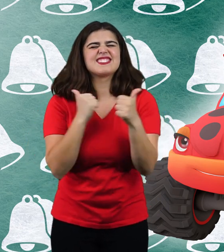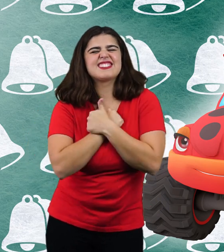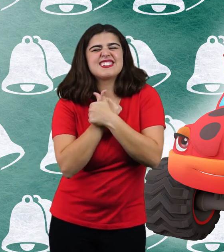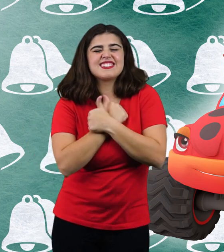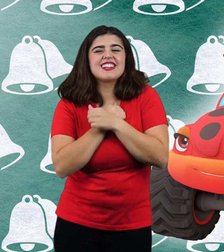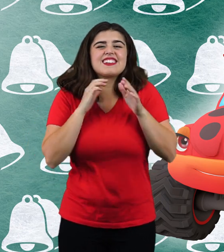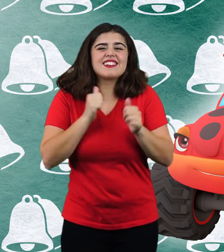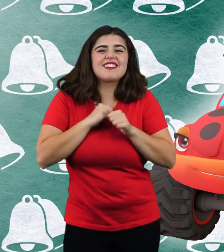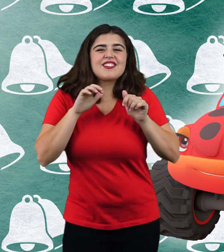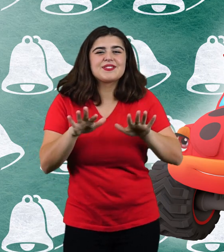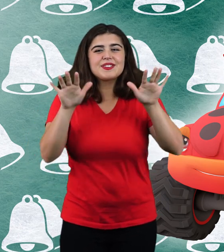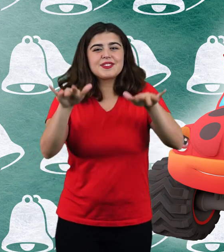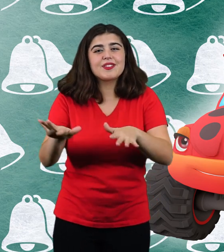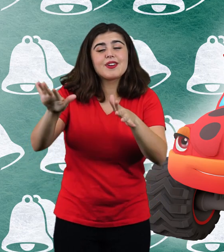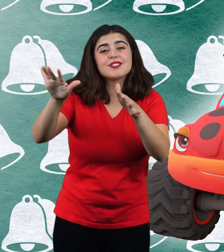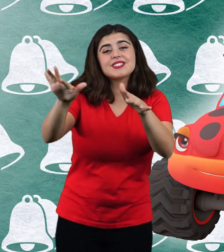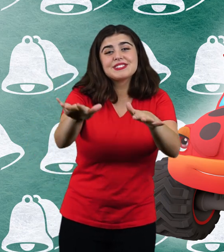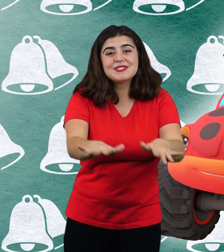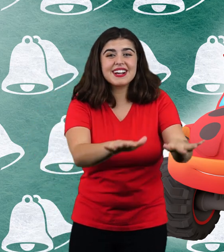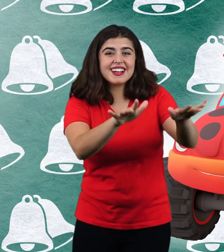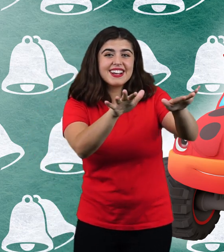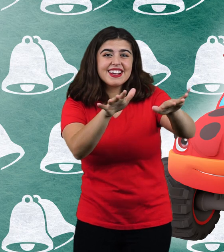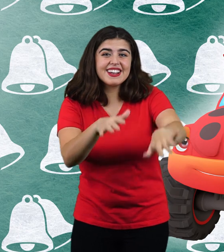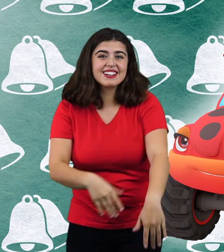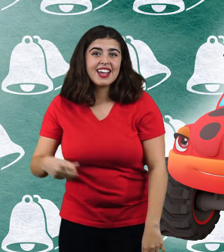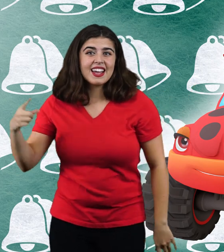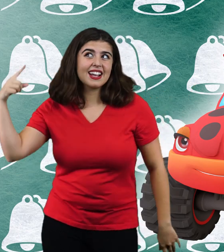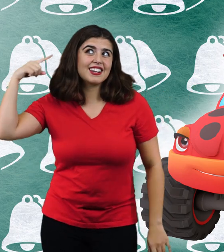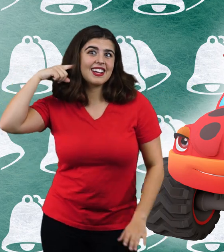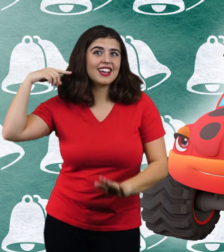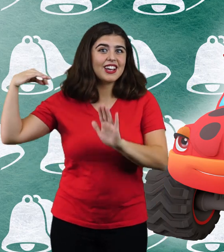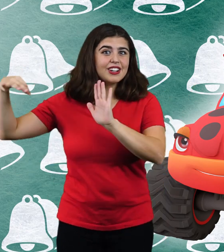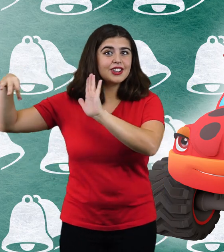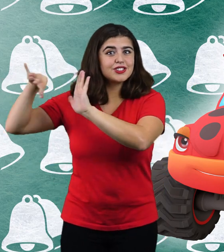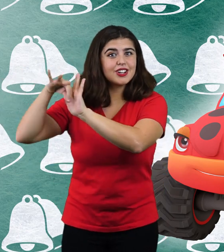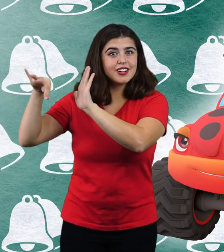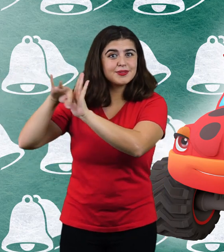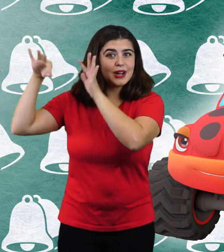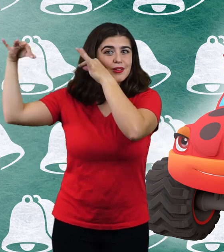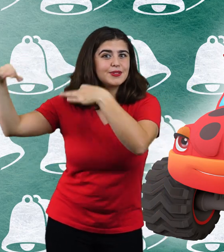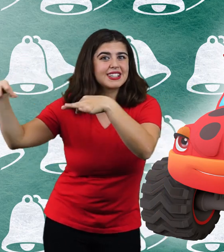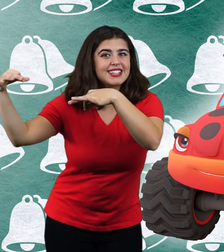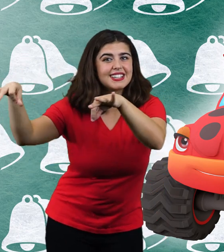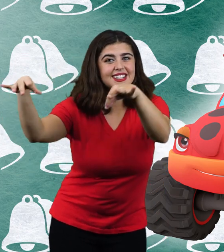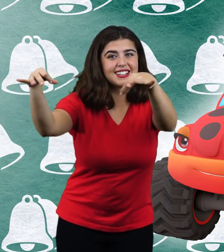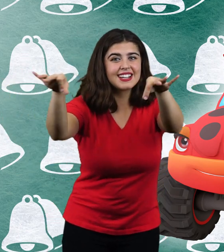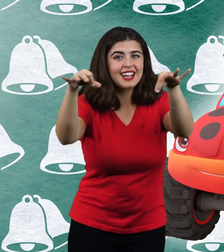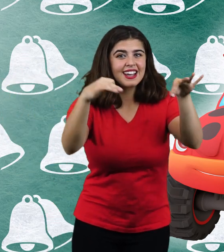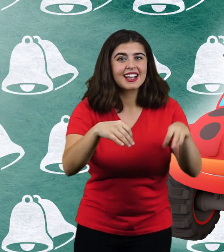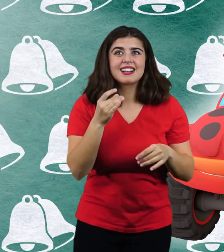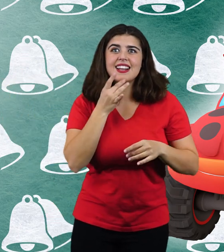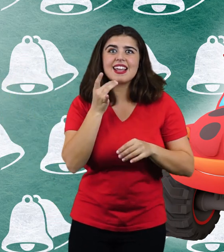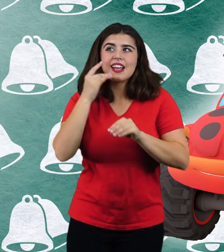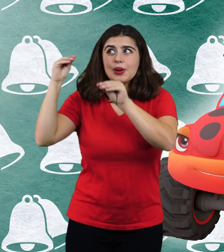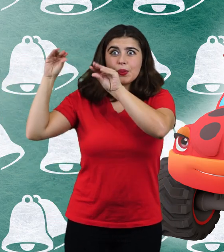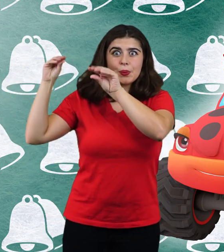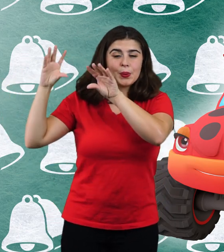and sending joy along his way Can you hear the truck bells ring and see the